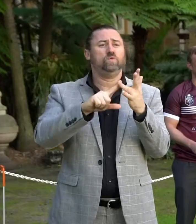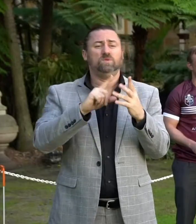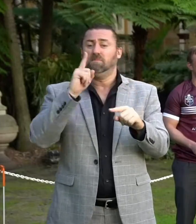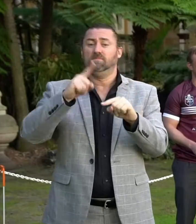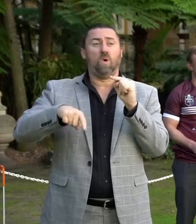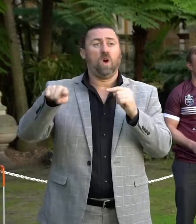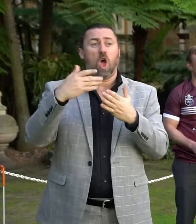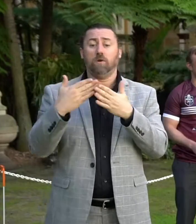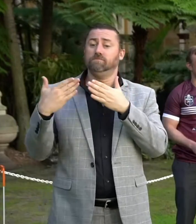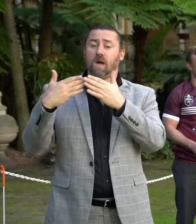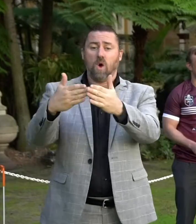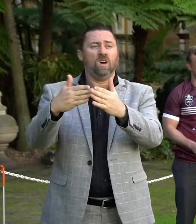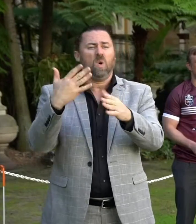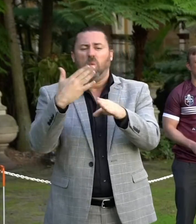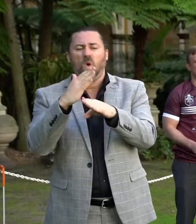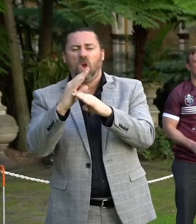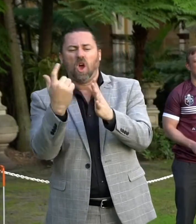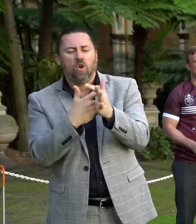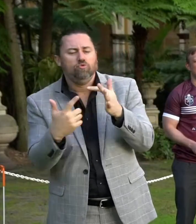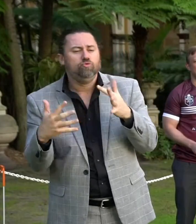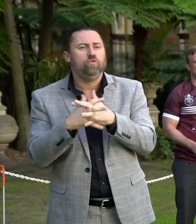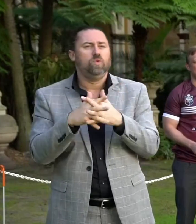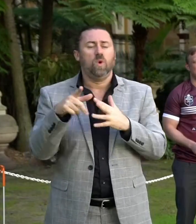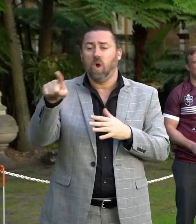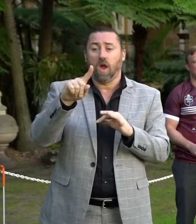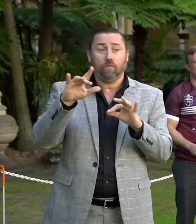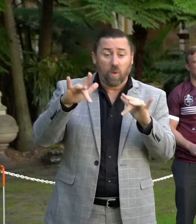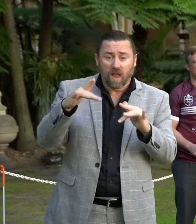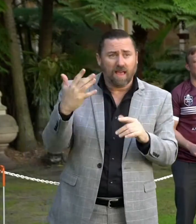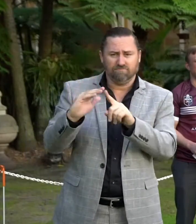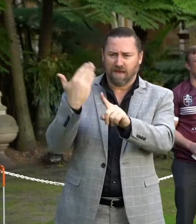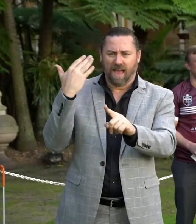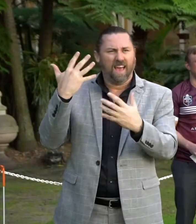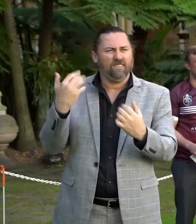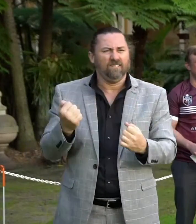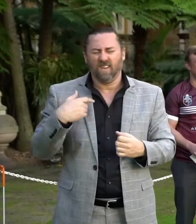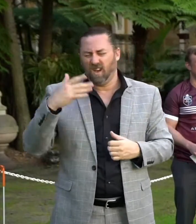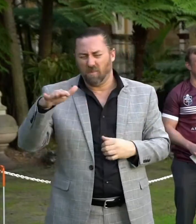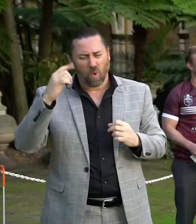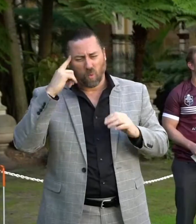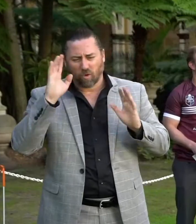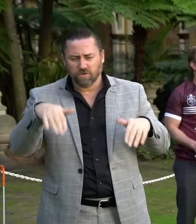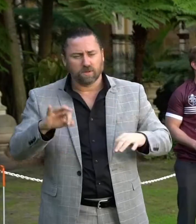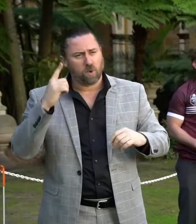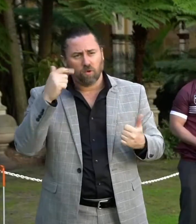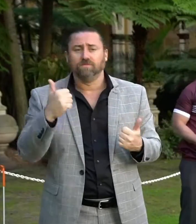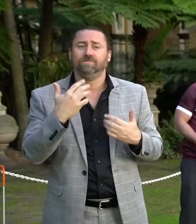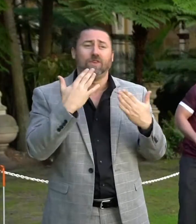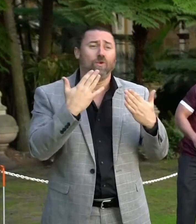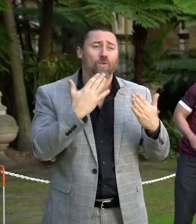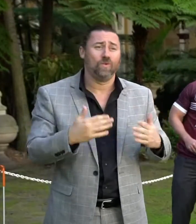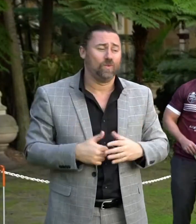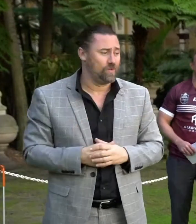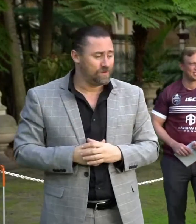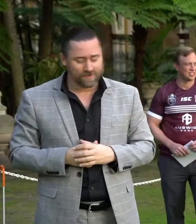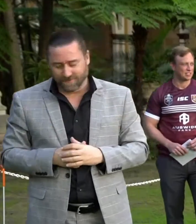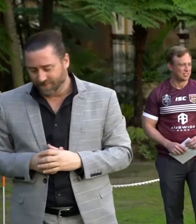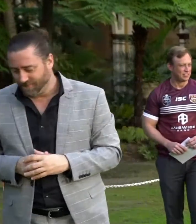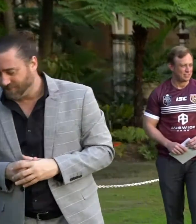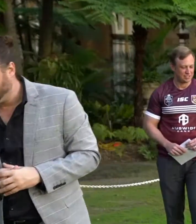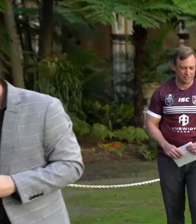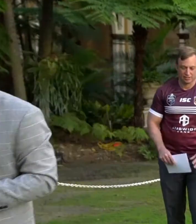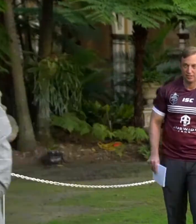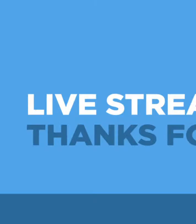board, if they don't have it now, have previously had it. So we're not worried about it at all. Okay. Thank you. Thanks.